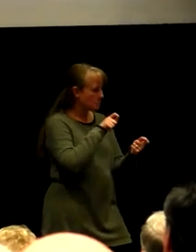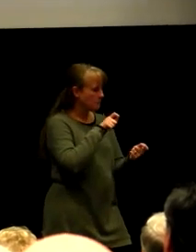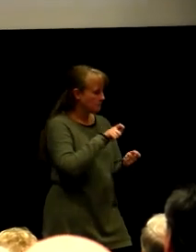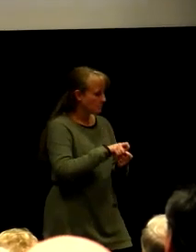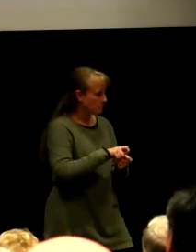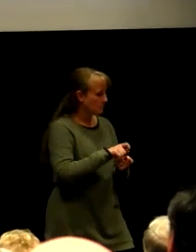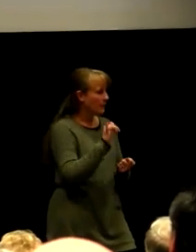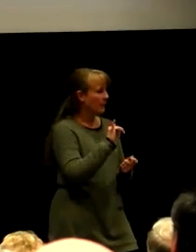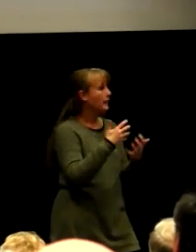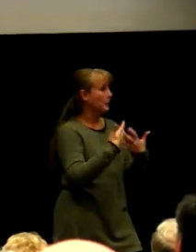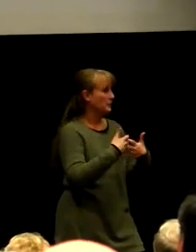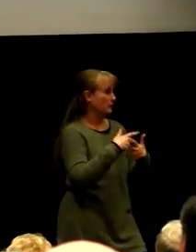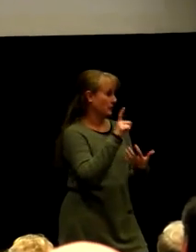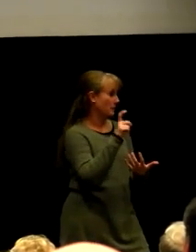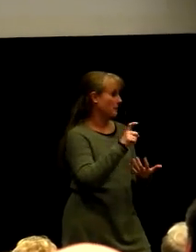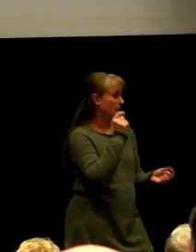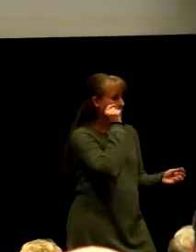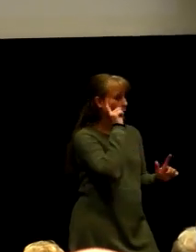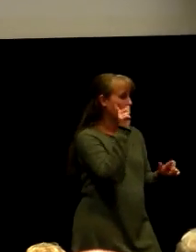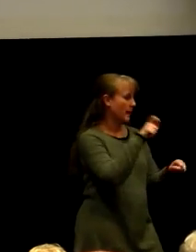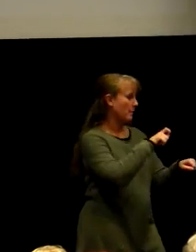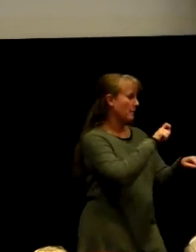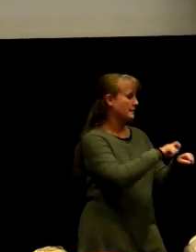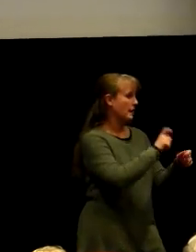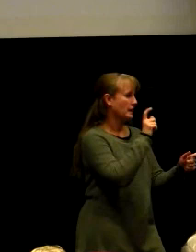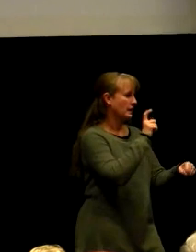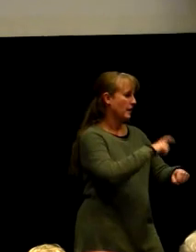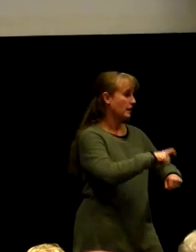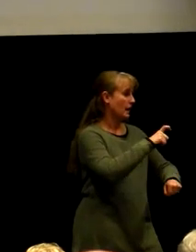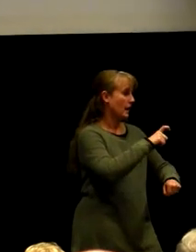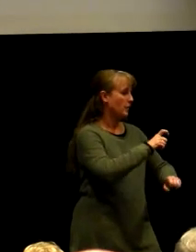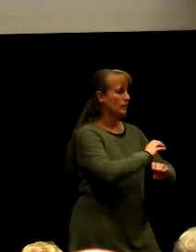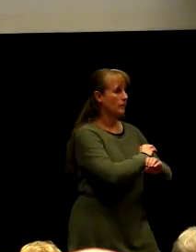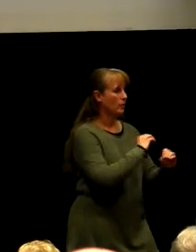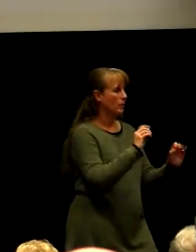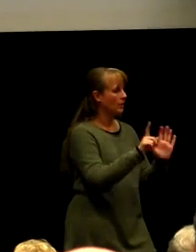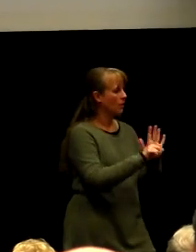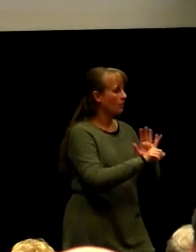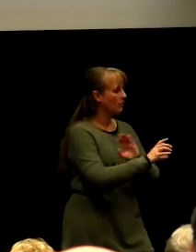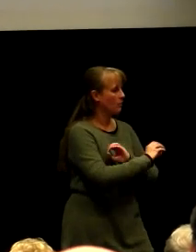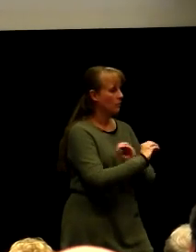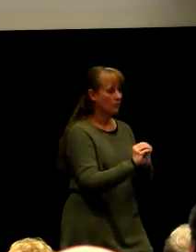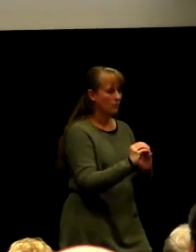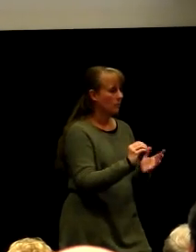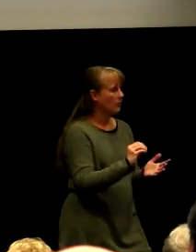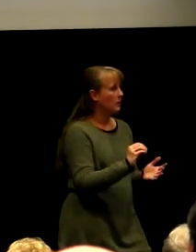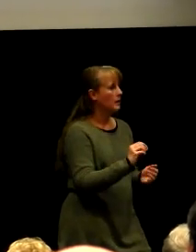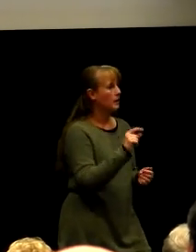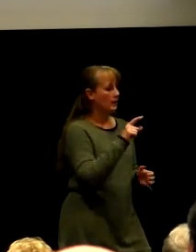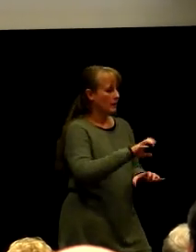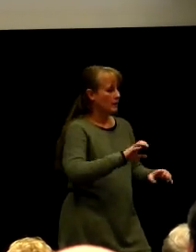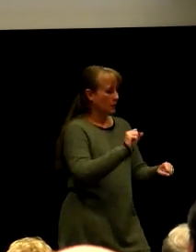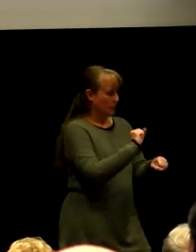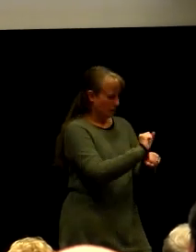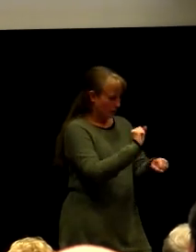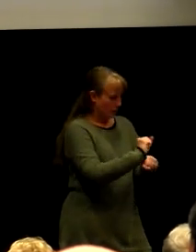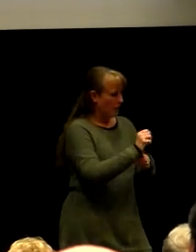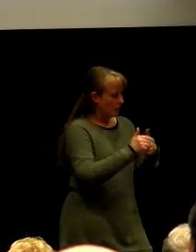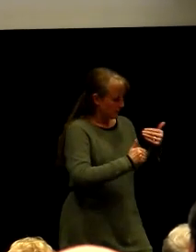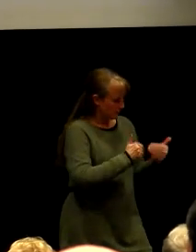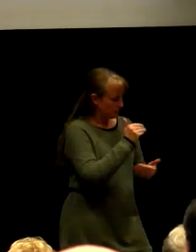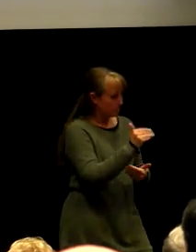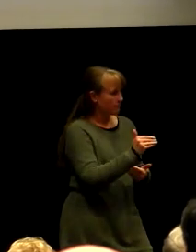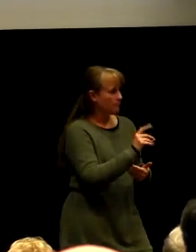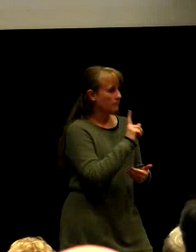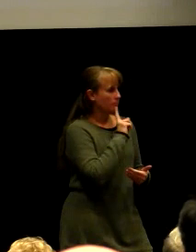well-oiled machines. They wake up precisely on time, even without the necessity of alarms. They do their jobs